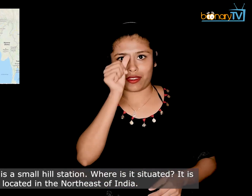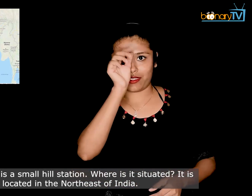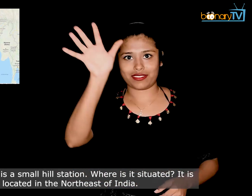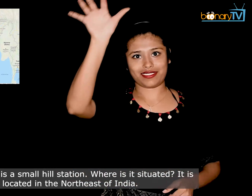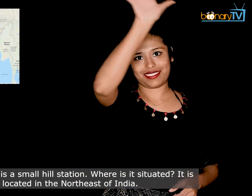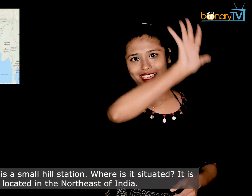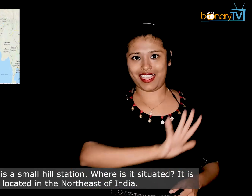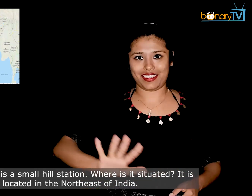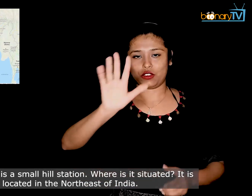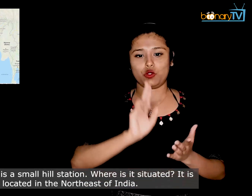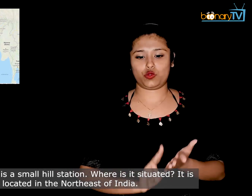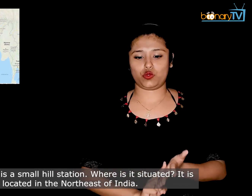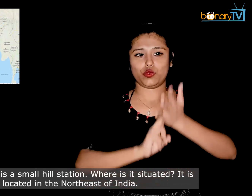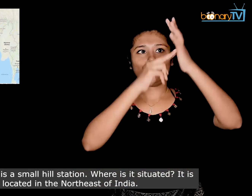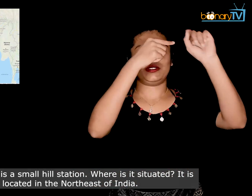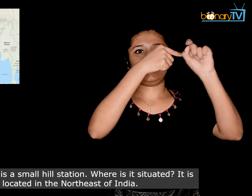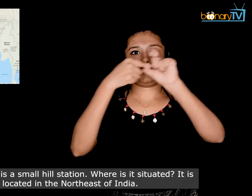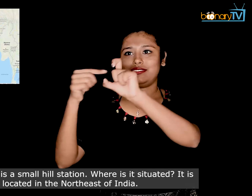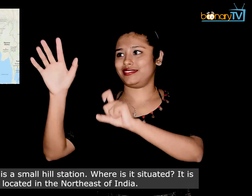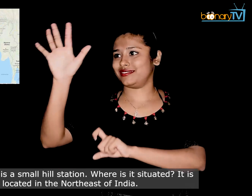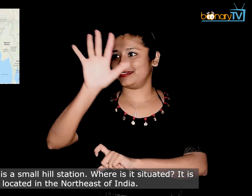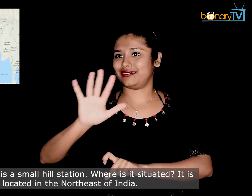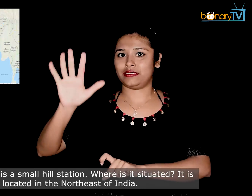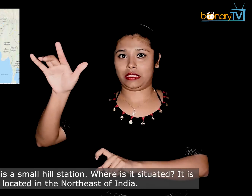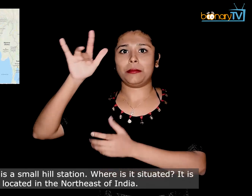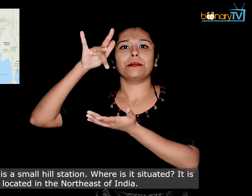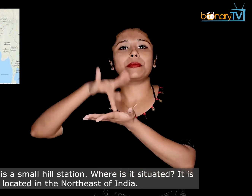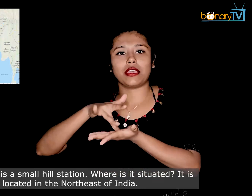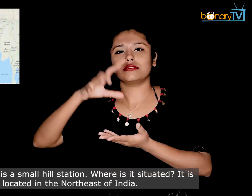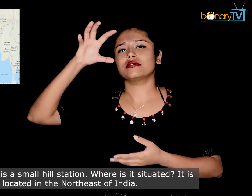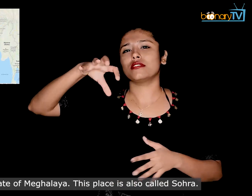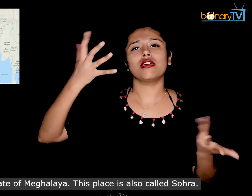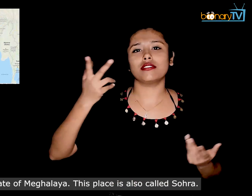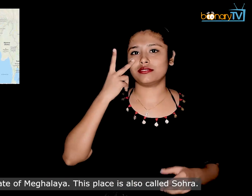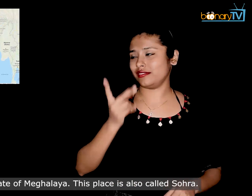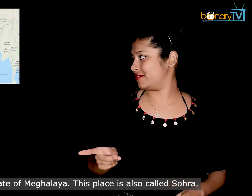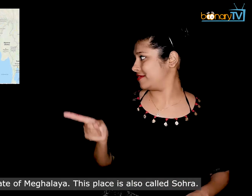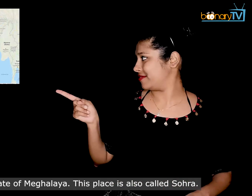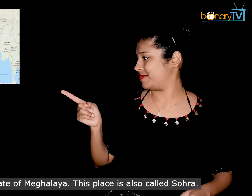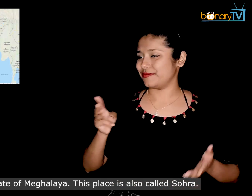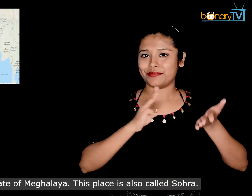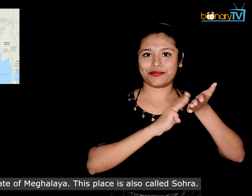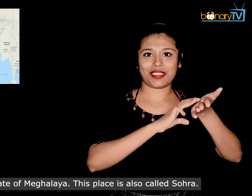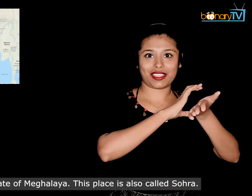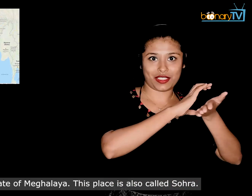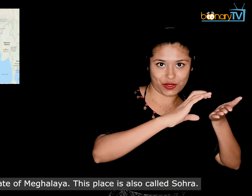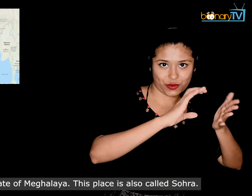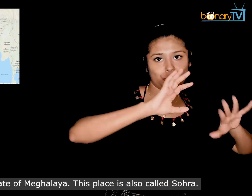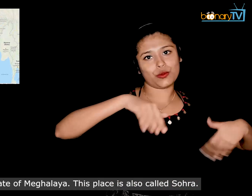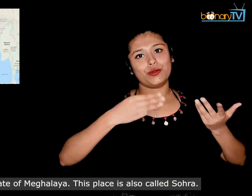is located in the northeast of India. It is in the state of